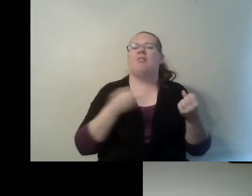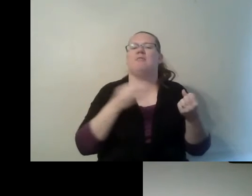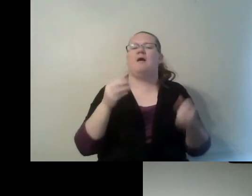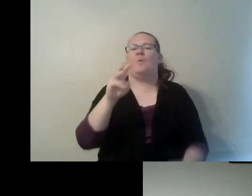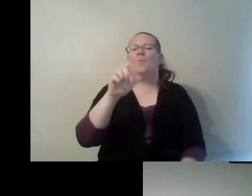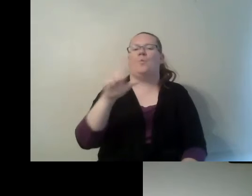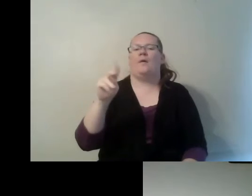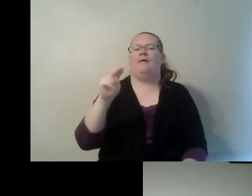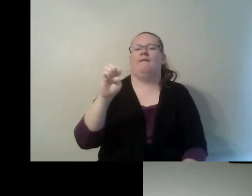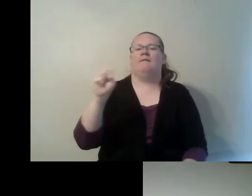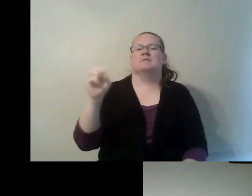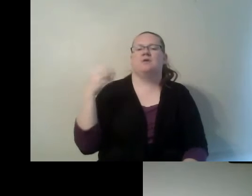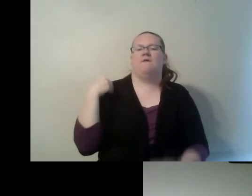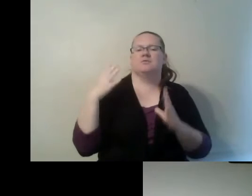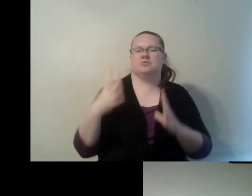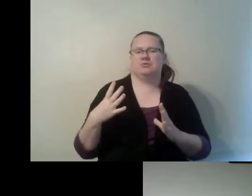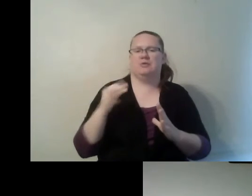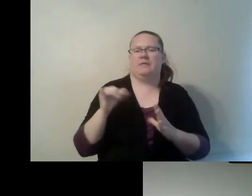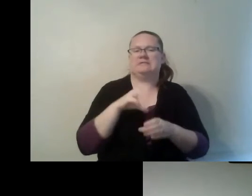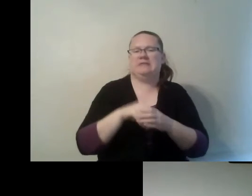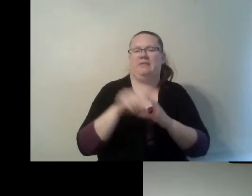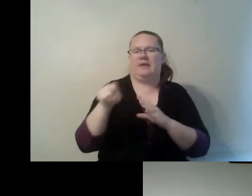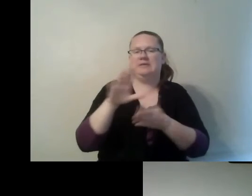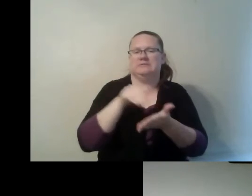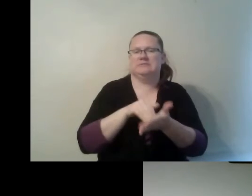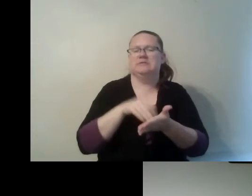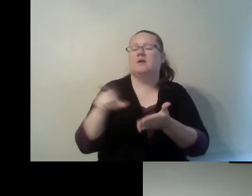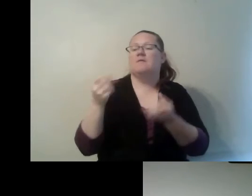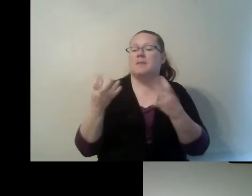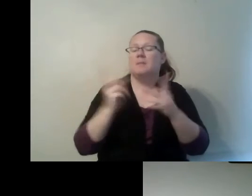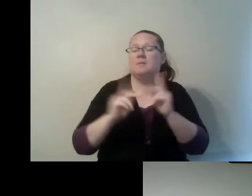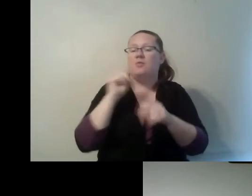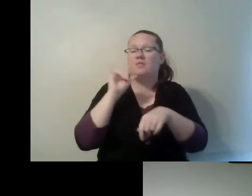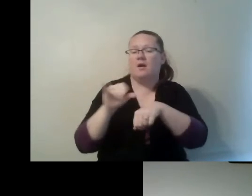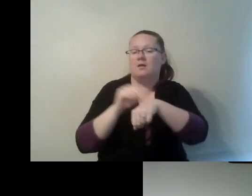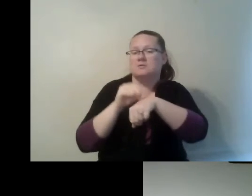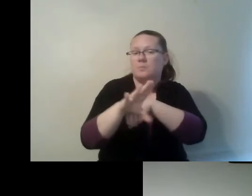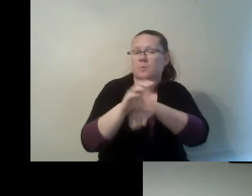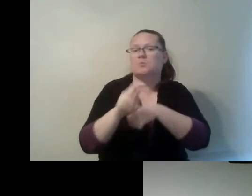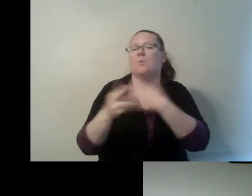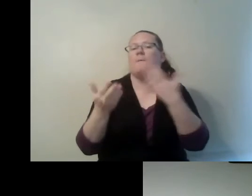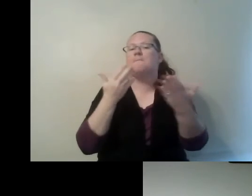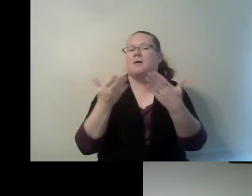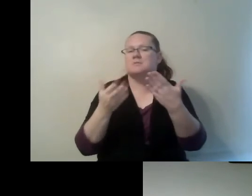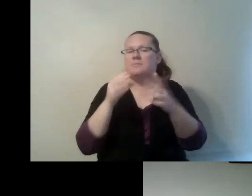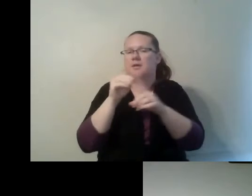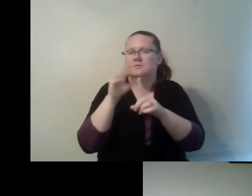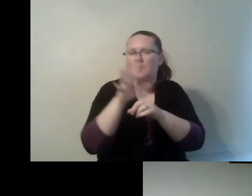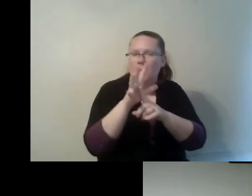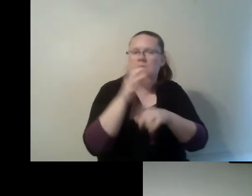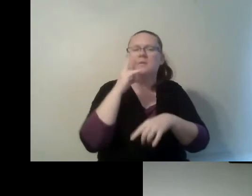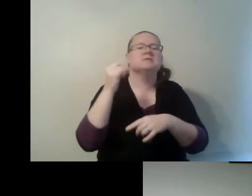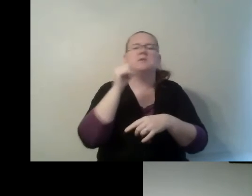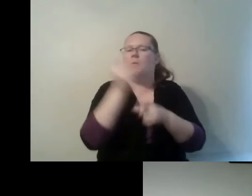Emergency Operations Center. If we have any of our people who are exposed or possibly exposed because they weren't wearing their proper PPE or something